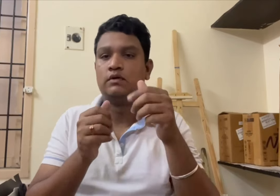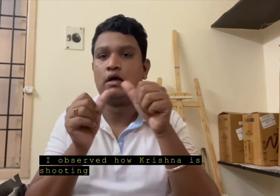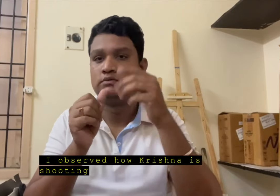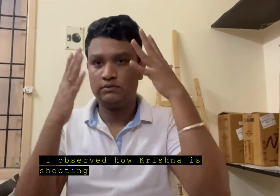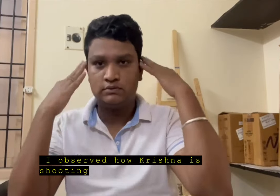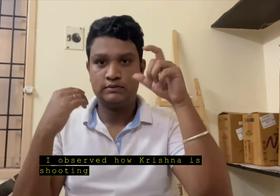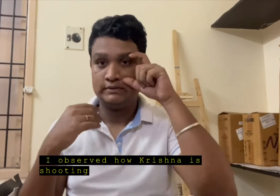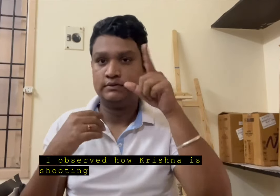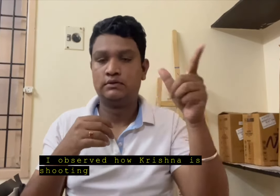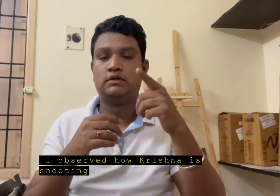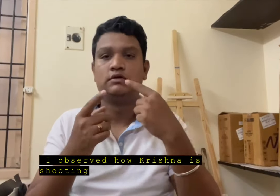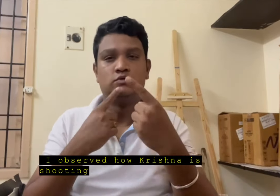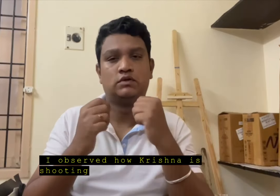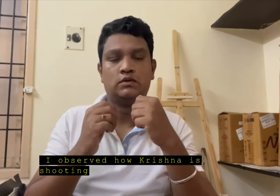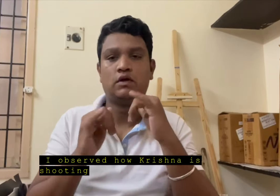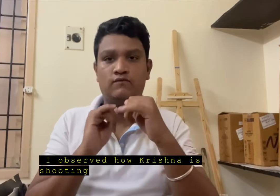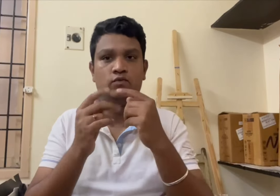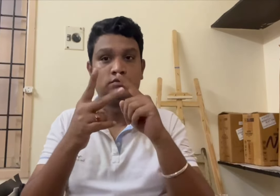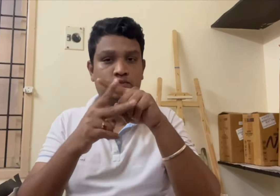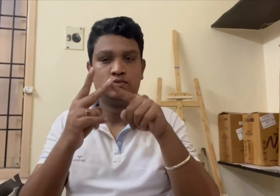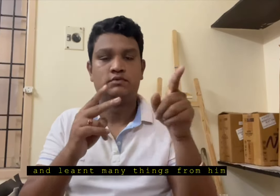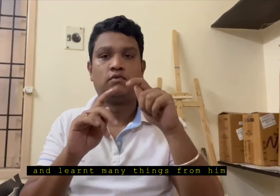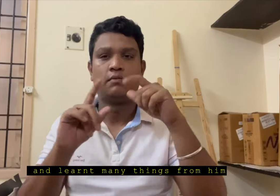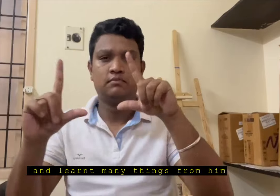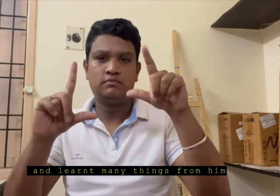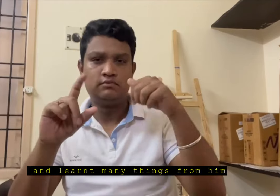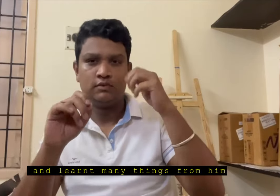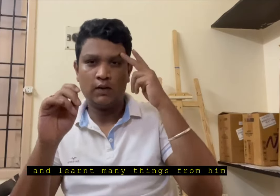I observed how Krishna is shooting and learned many things from him.